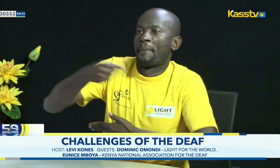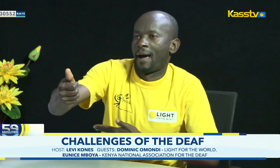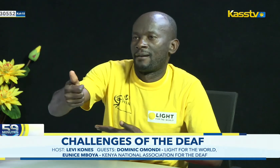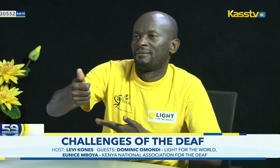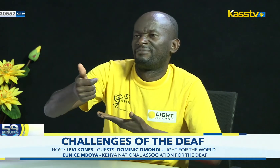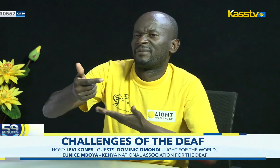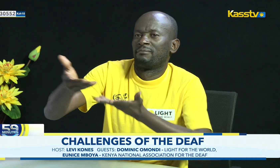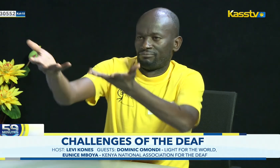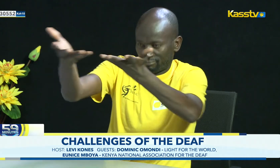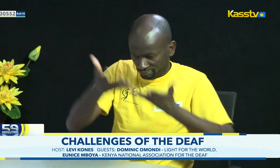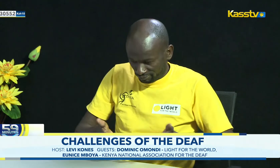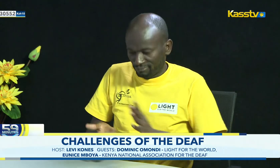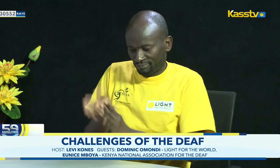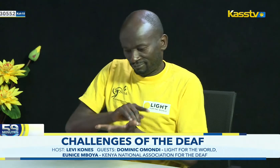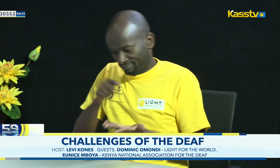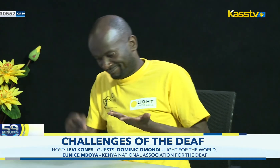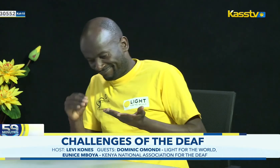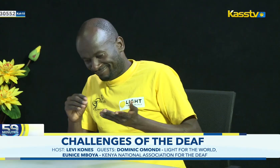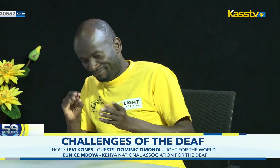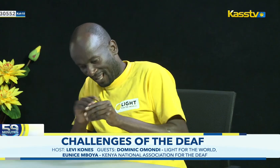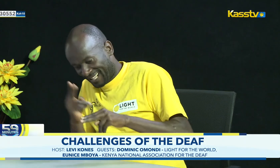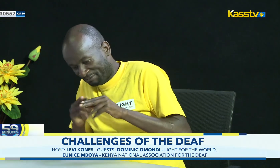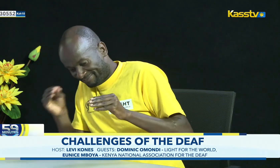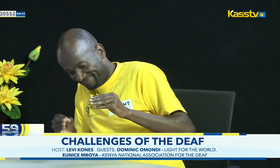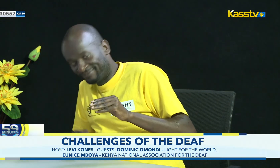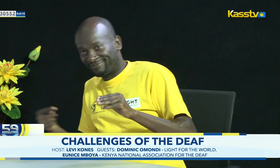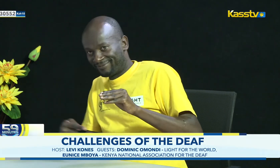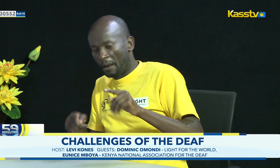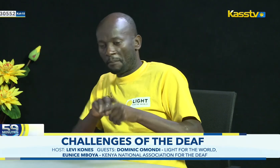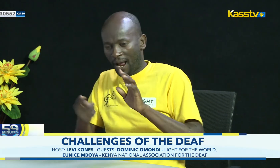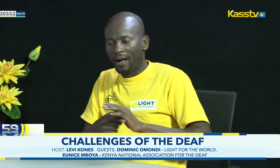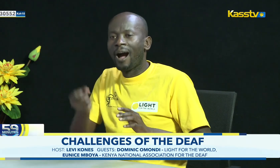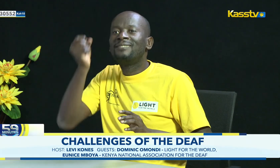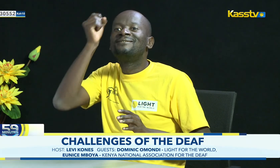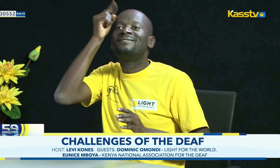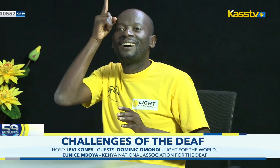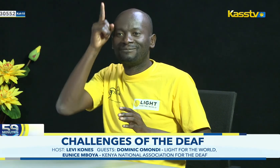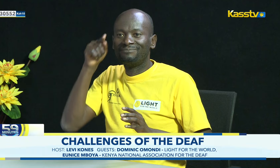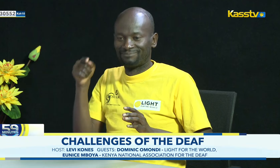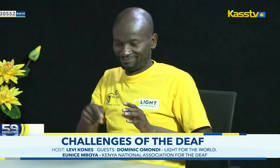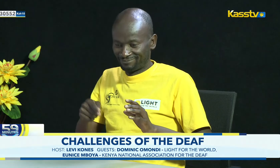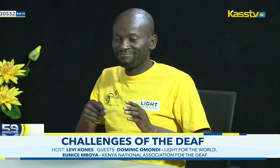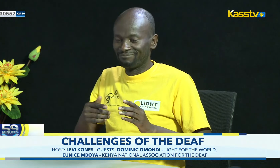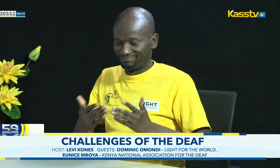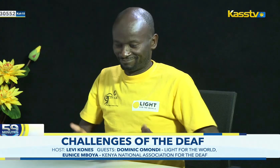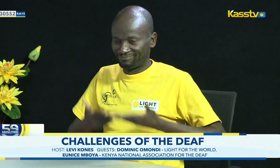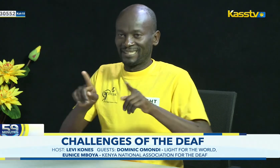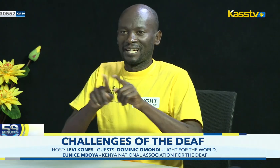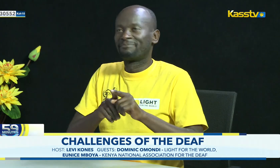gained financial skills in terms of how to do bookkeeping, how to track my business